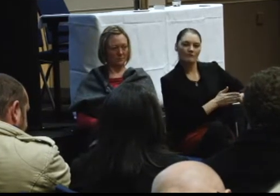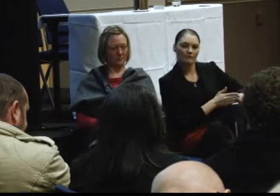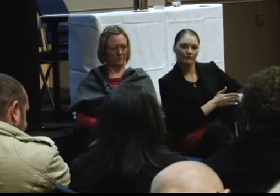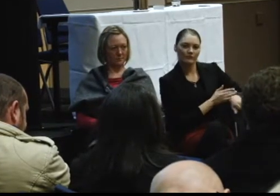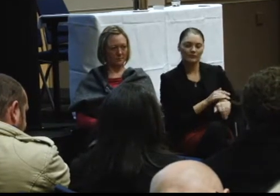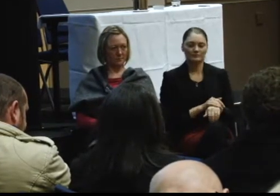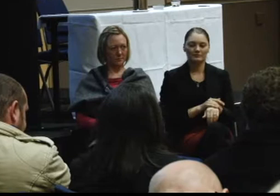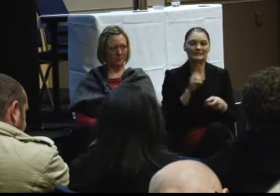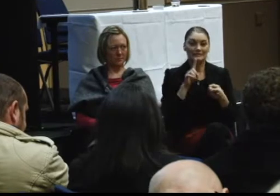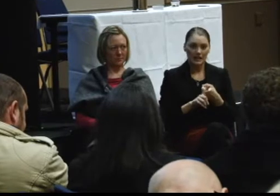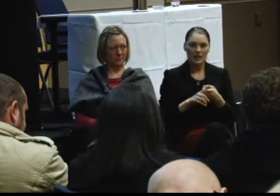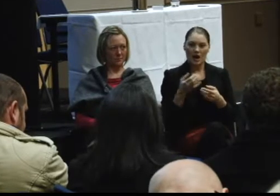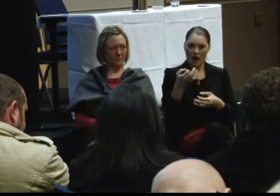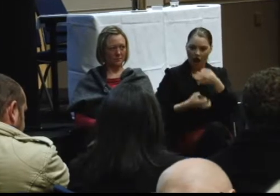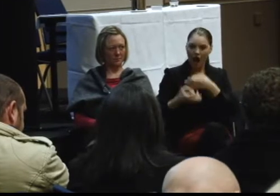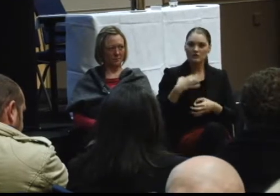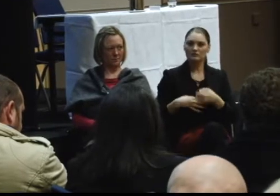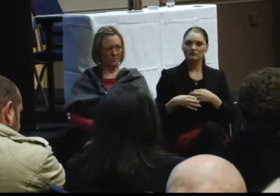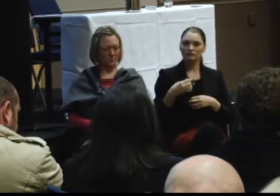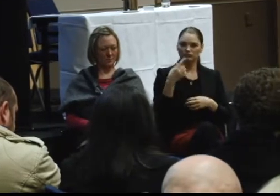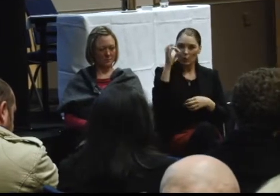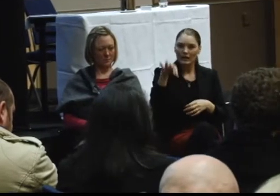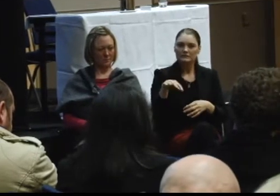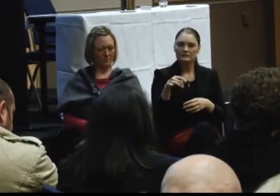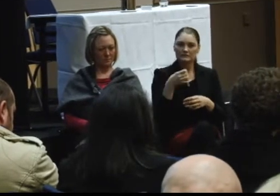get requests for it once in a while